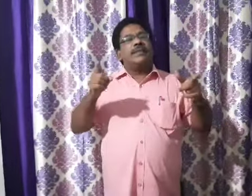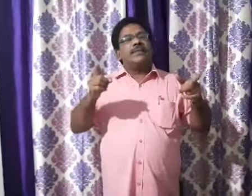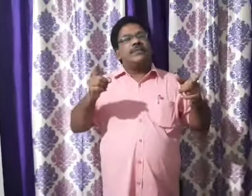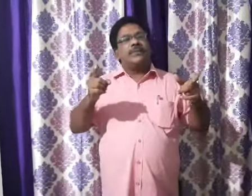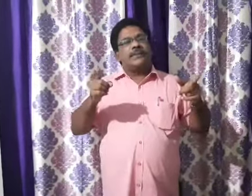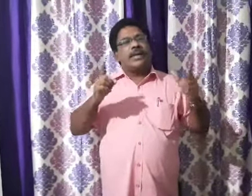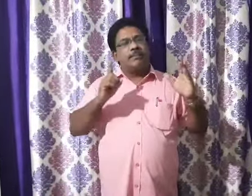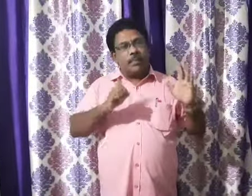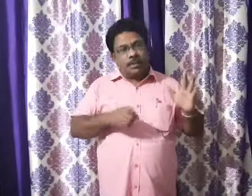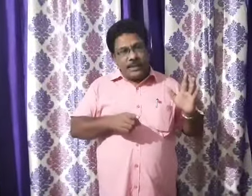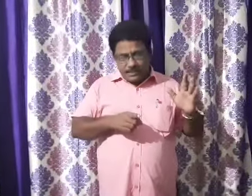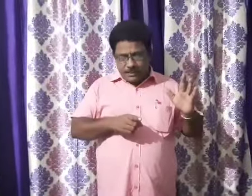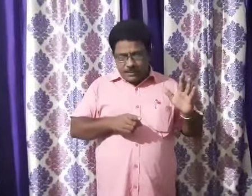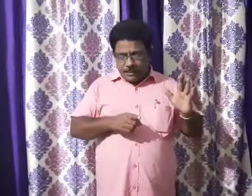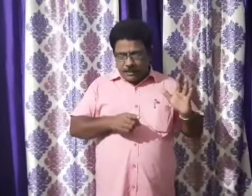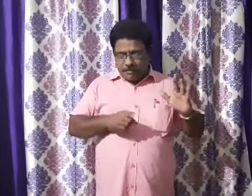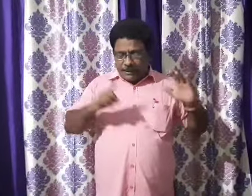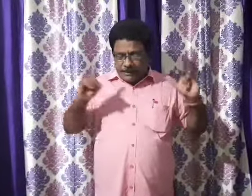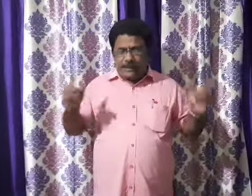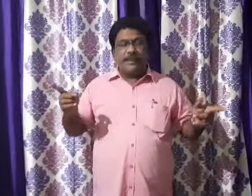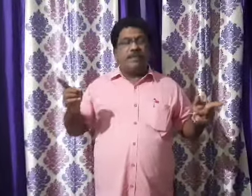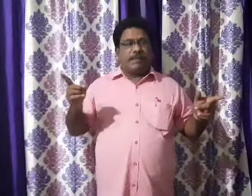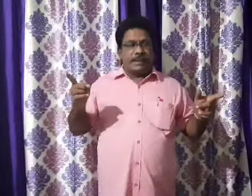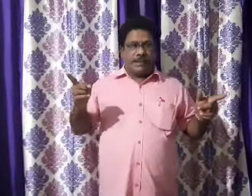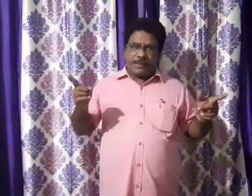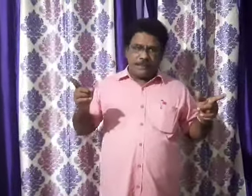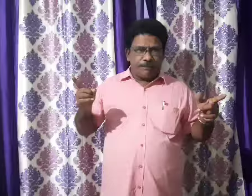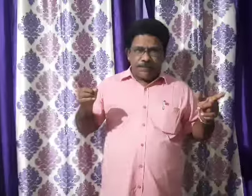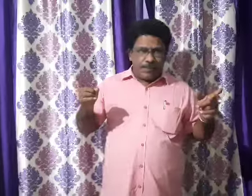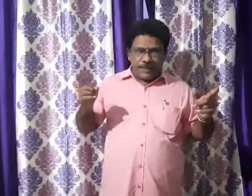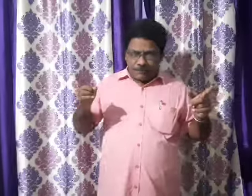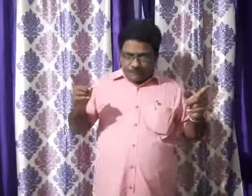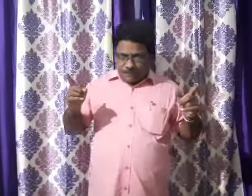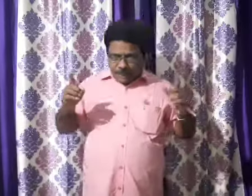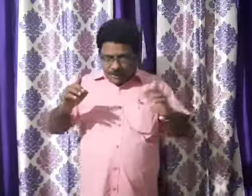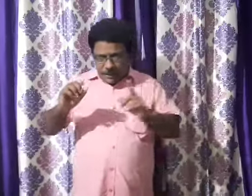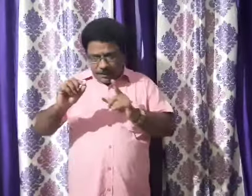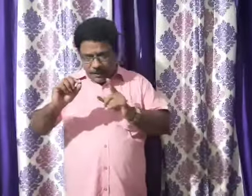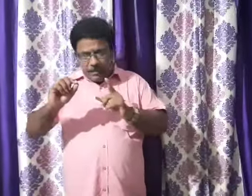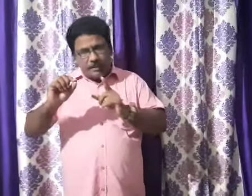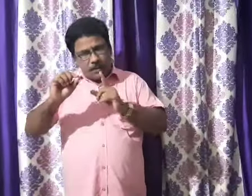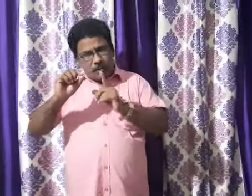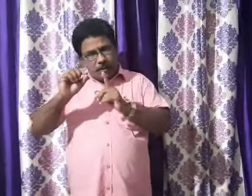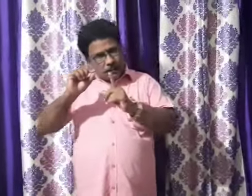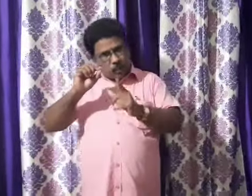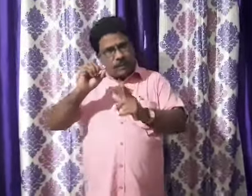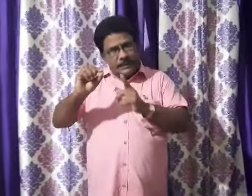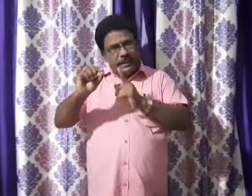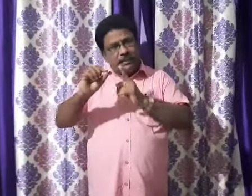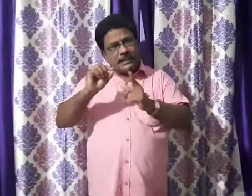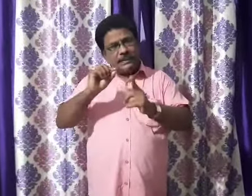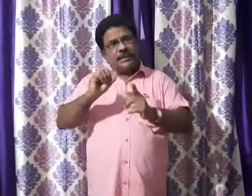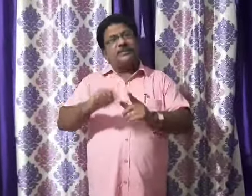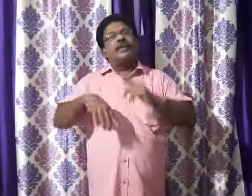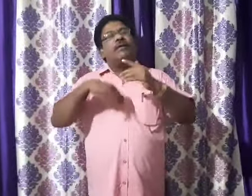of employment by the government. Okay. Again, one clause is there. What is that? If the